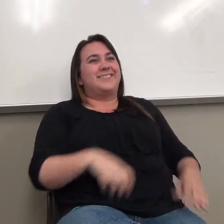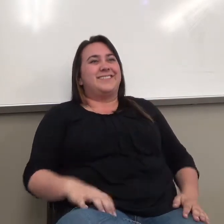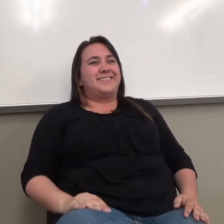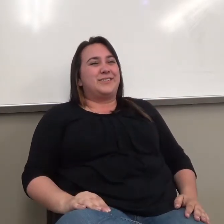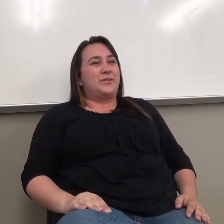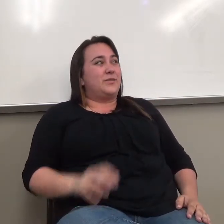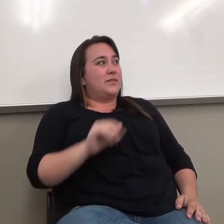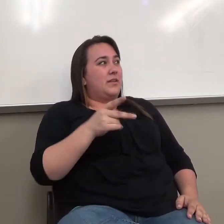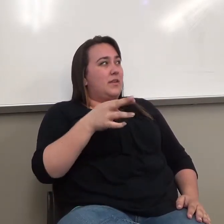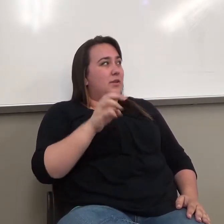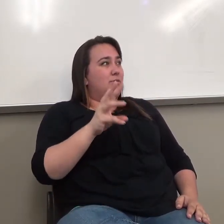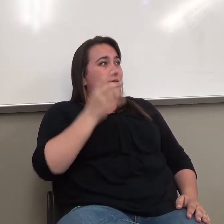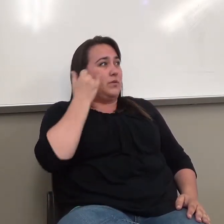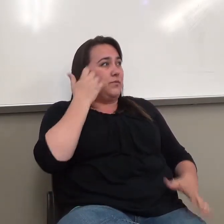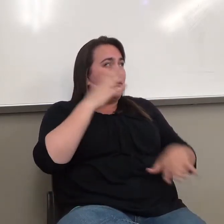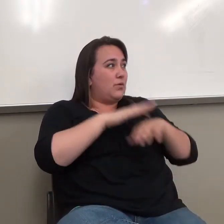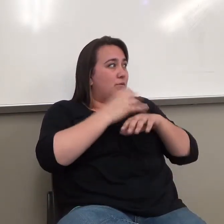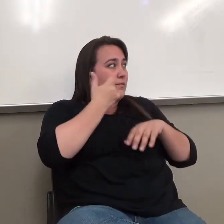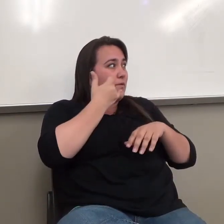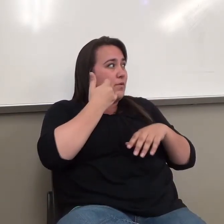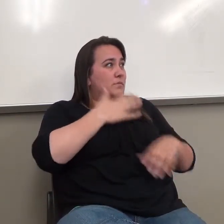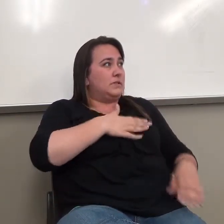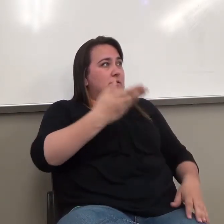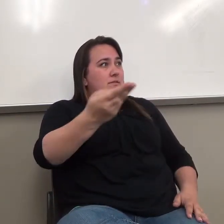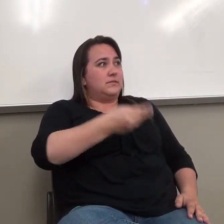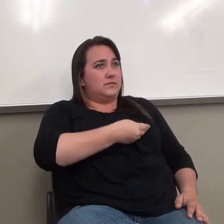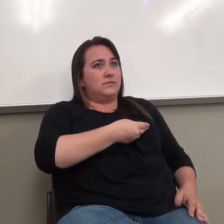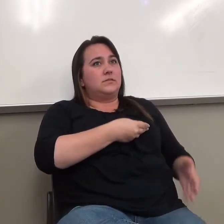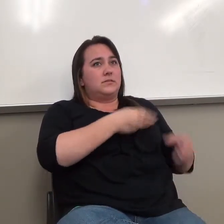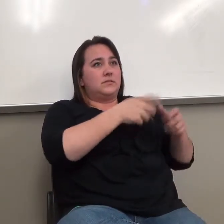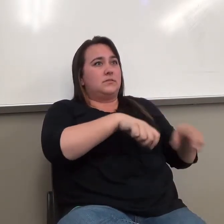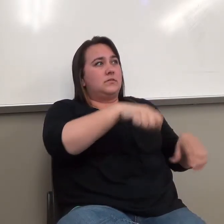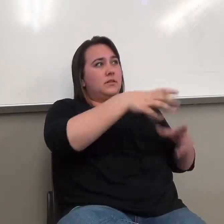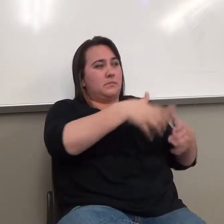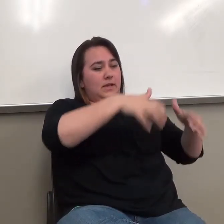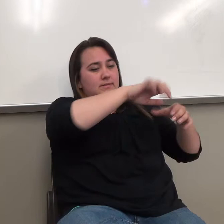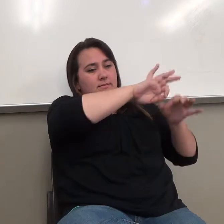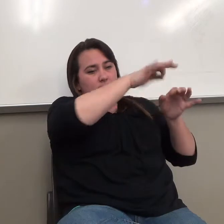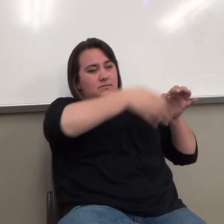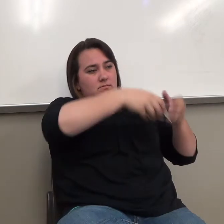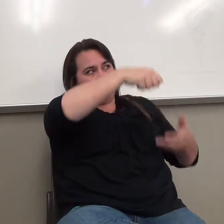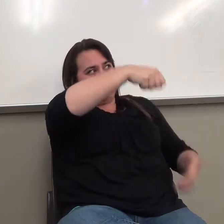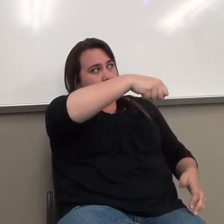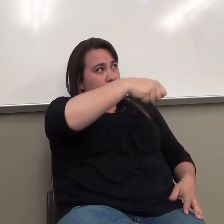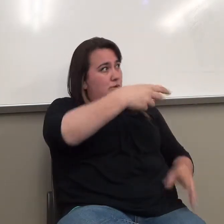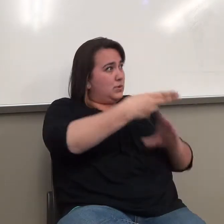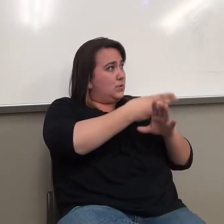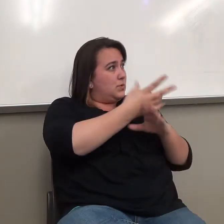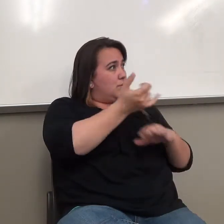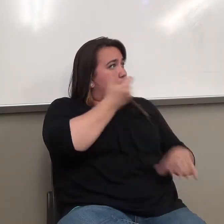if you're on your cell phone, I'm going to pick it up. Are you using a cell phone?